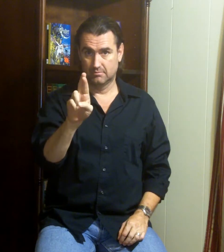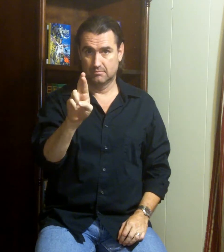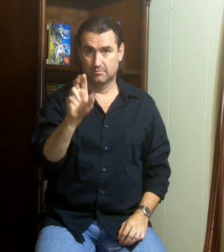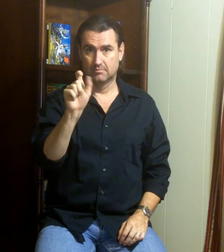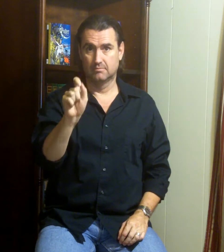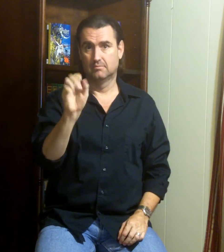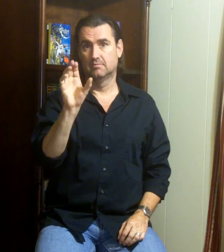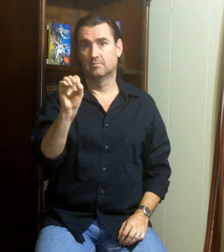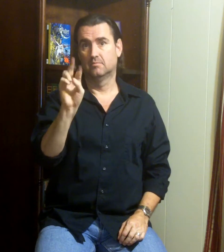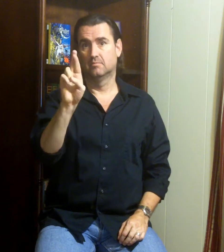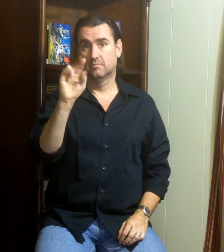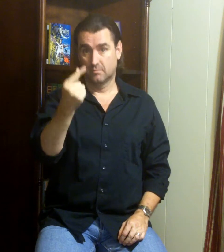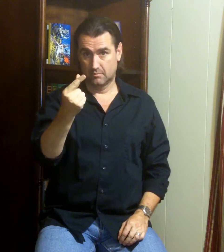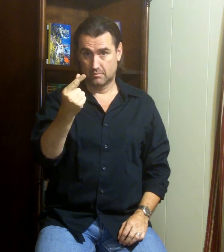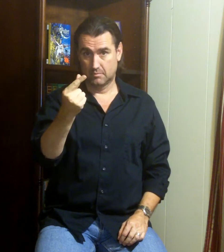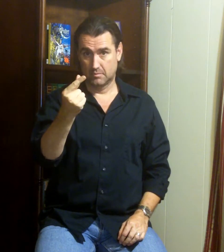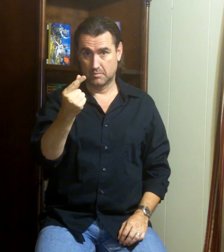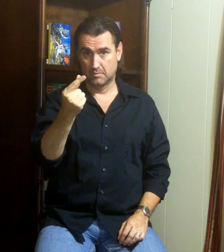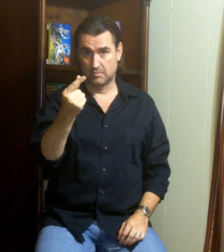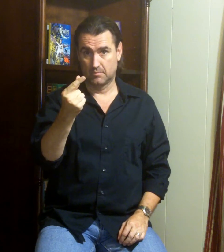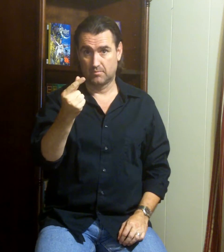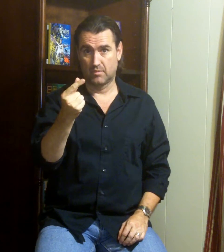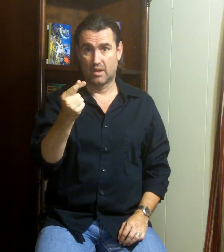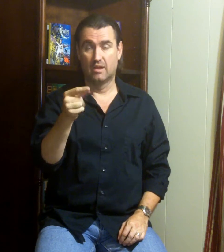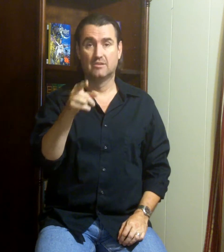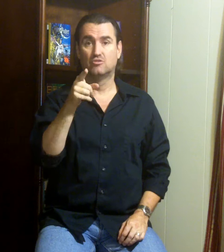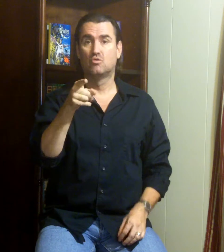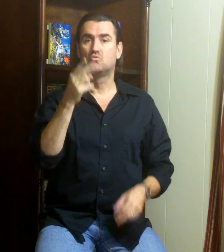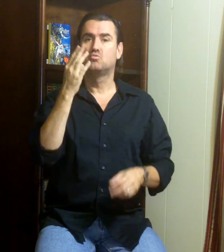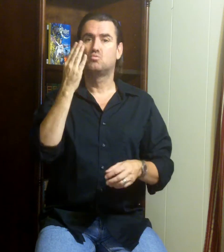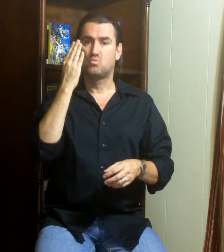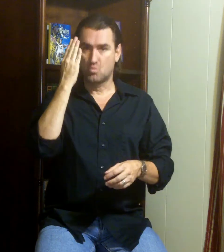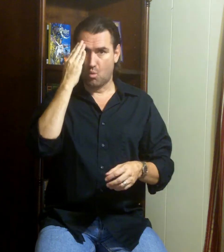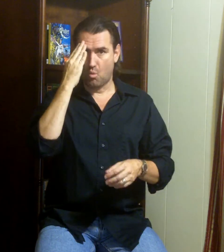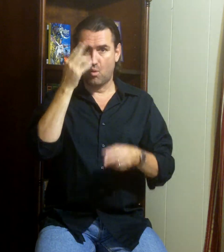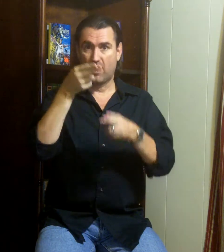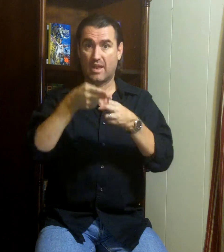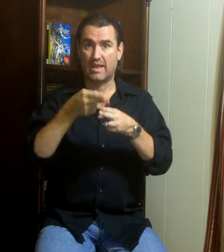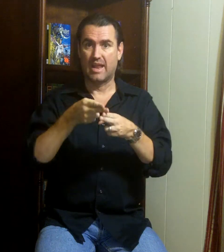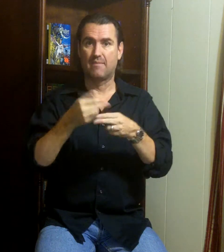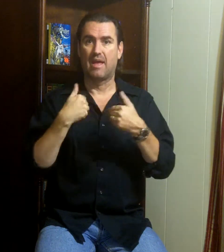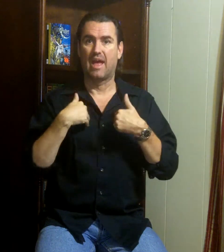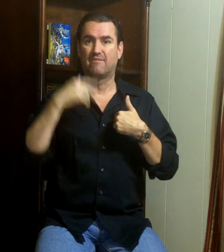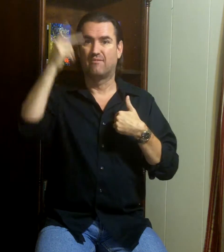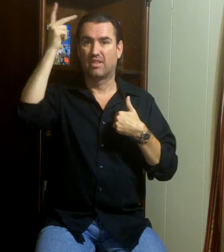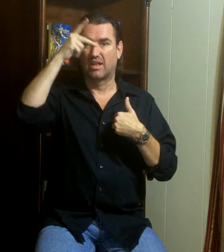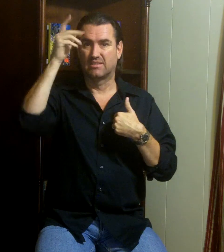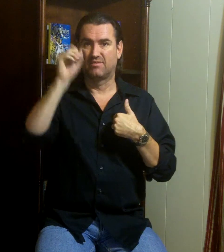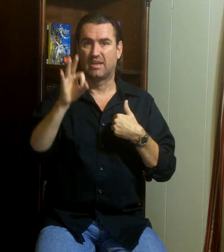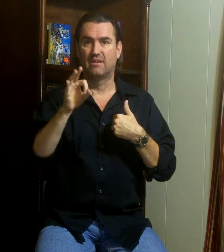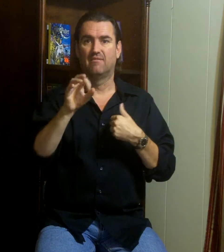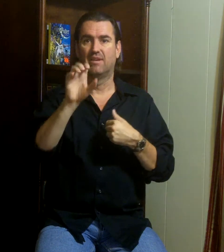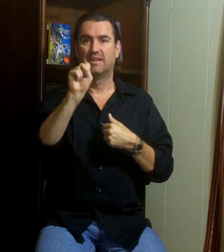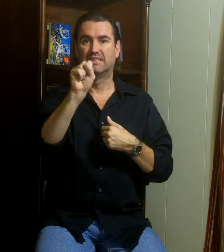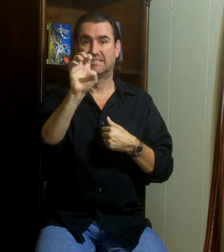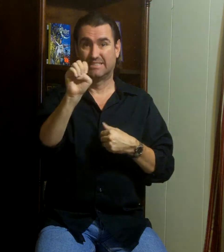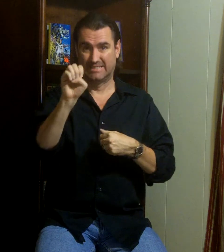www.seecenter.org. So just by its name, you can tell that they have a philosophy of C-sign, but their